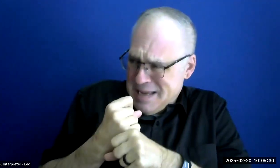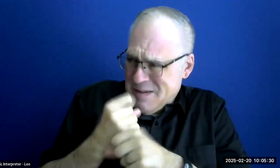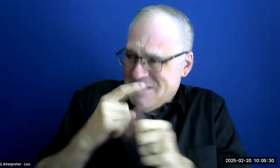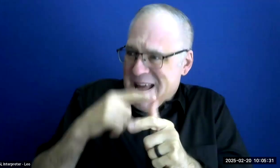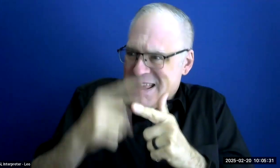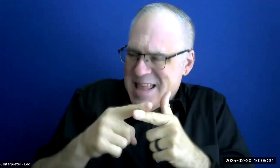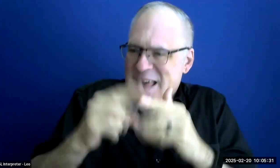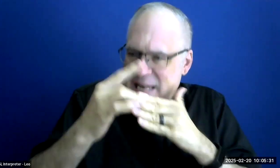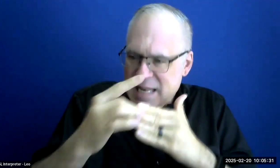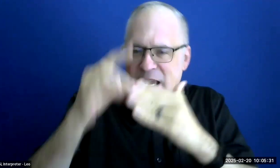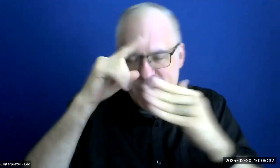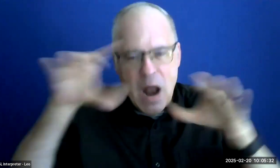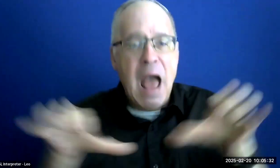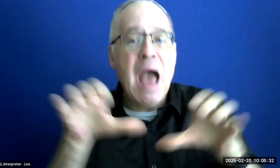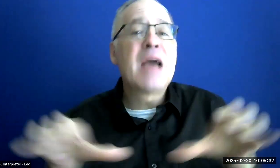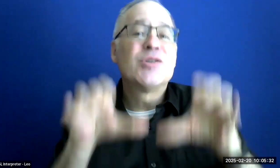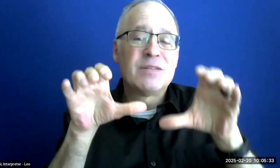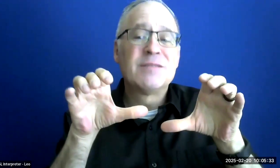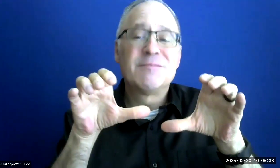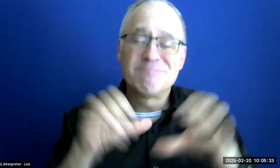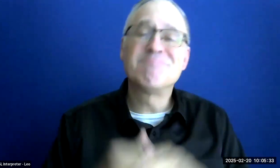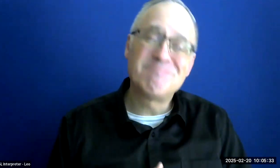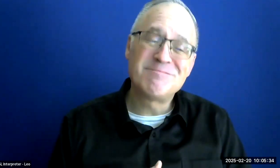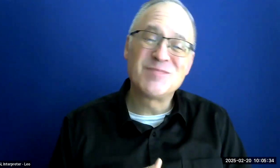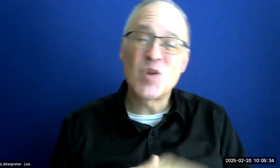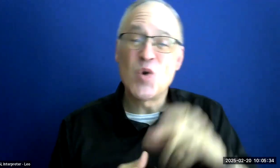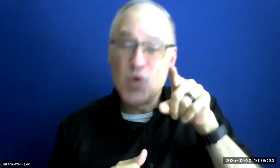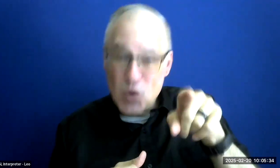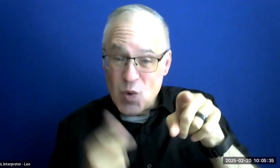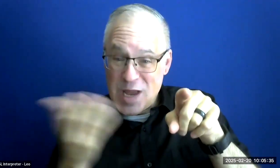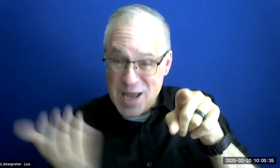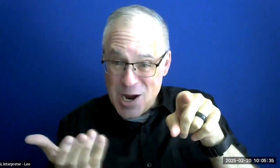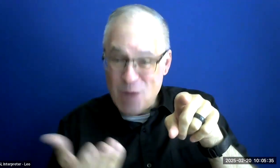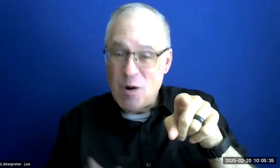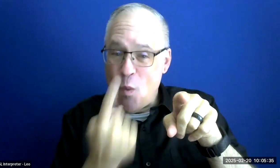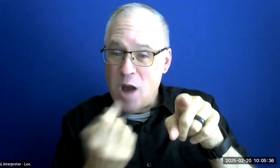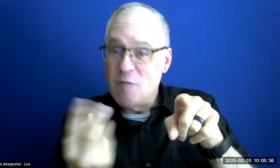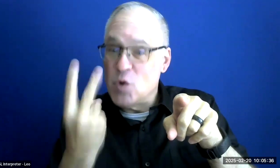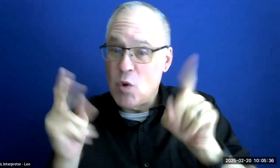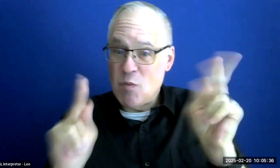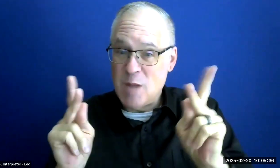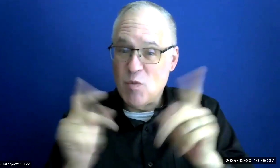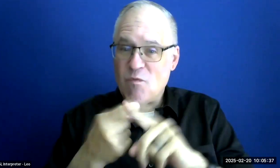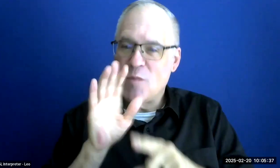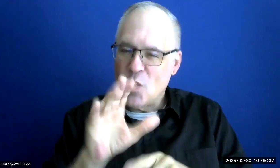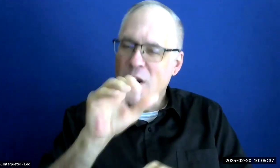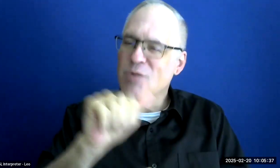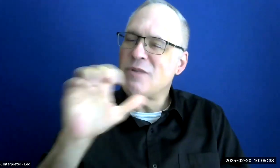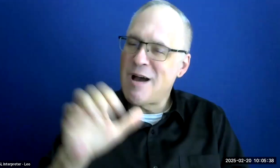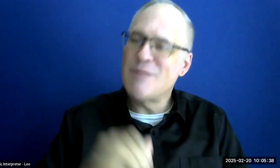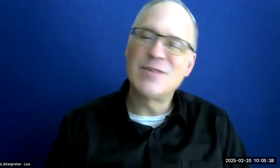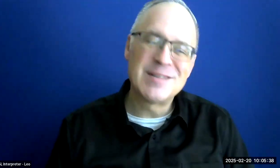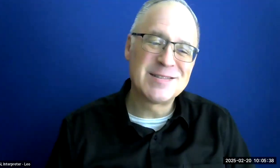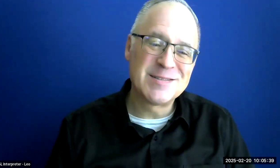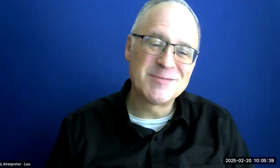into action. You were one of the 2. the Regionalization